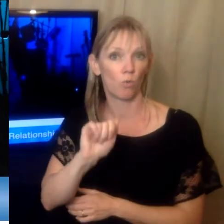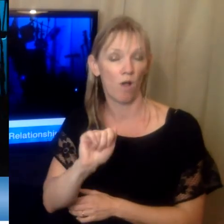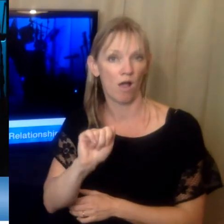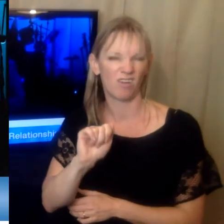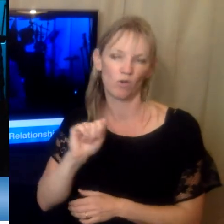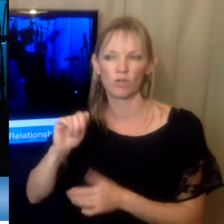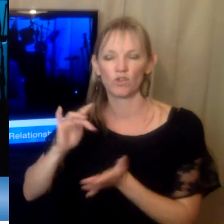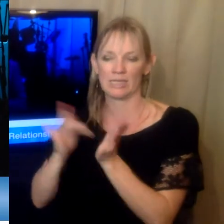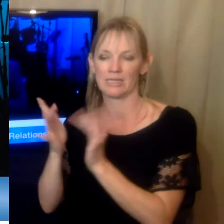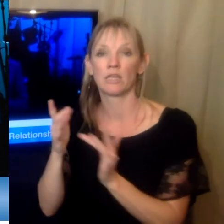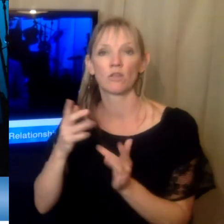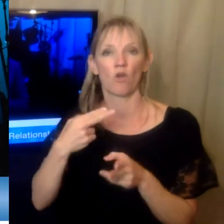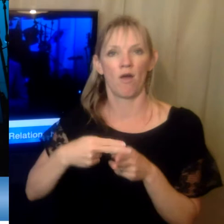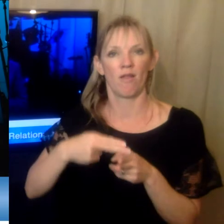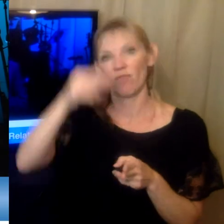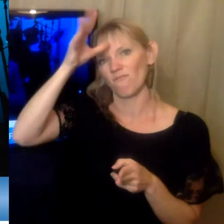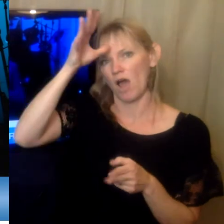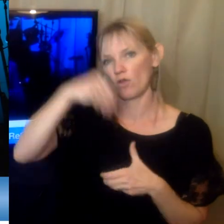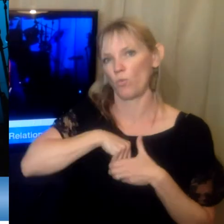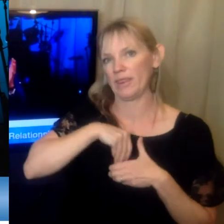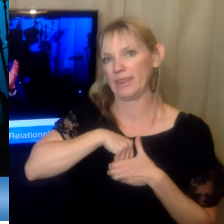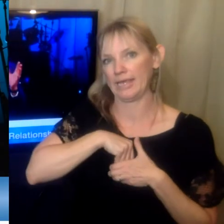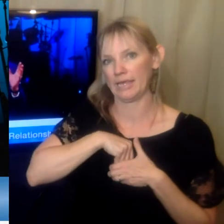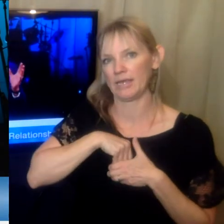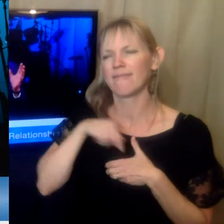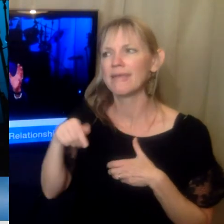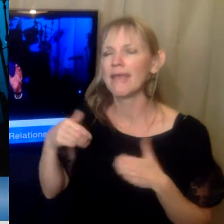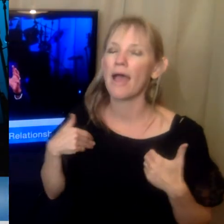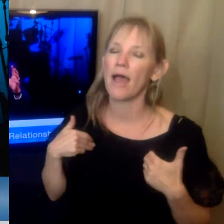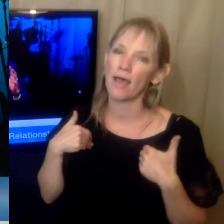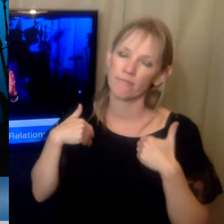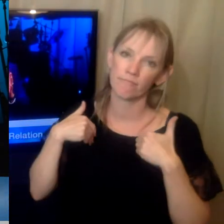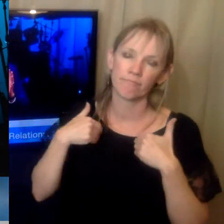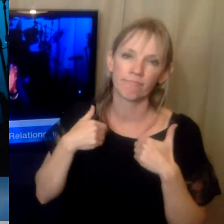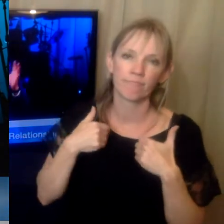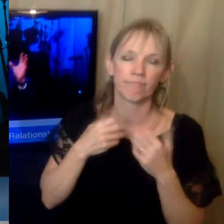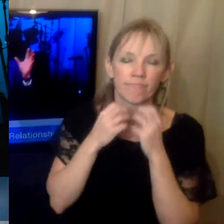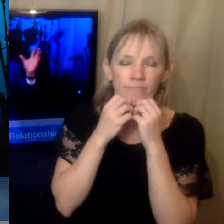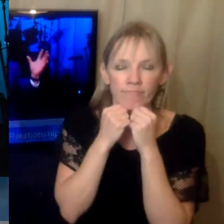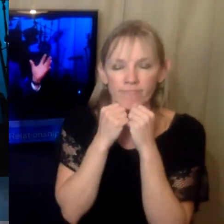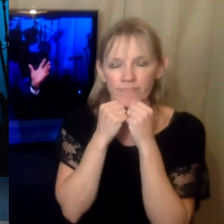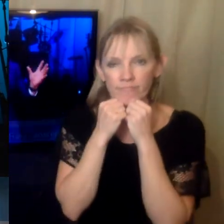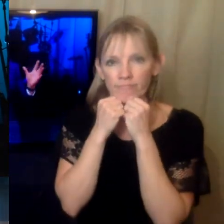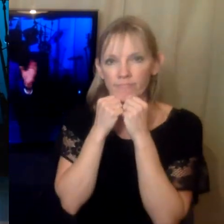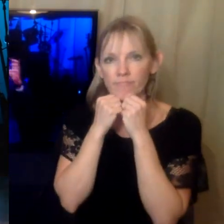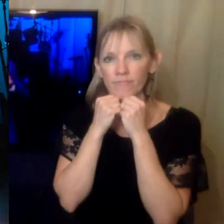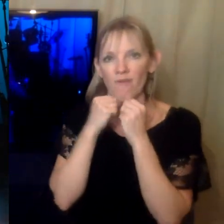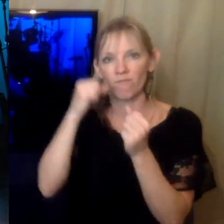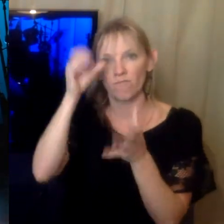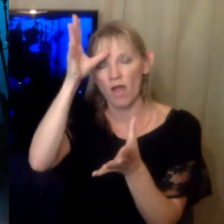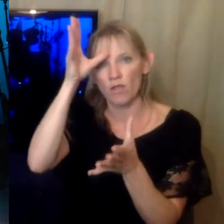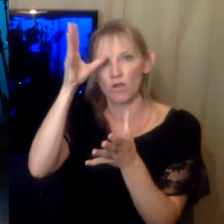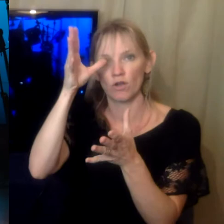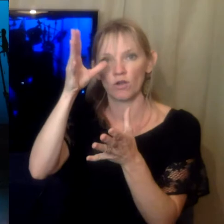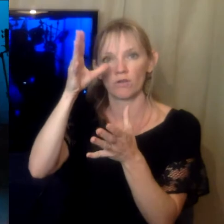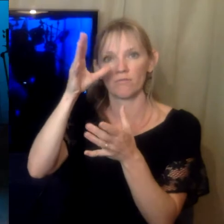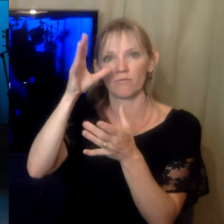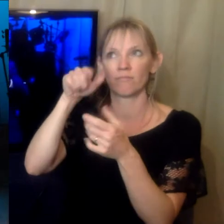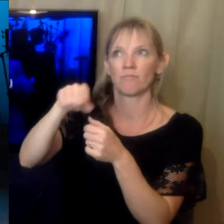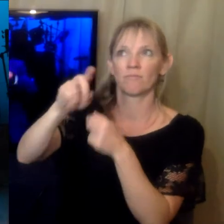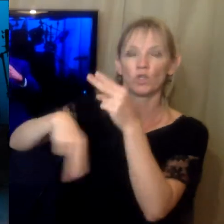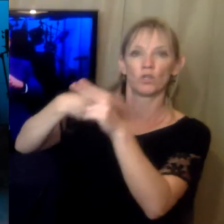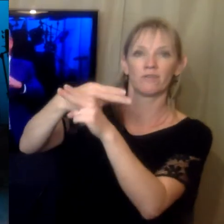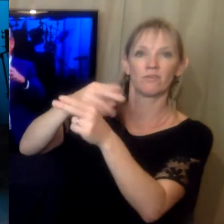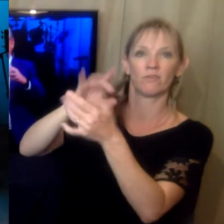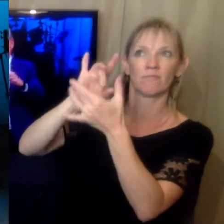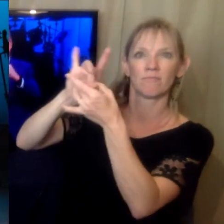within. He had such an adoring relationship with the fathering energy of the universe. And this fathering energy was more